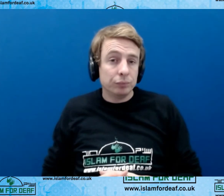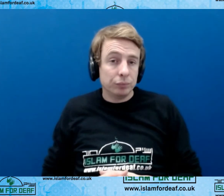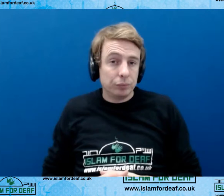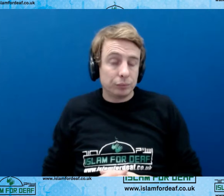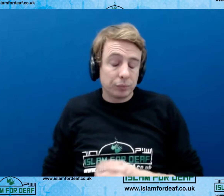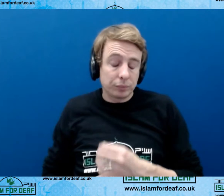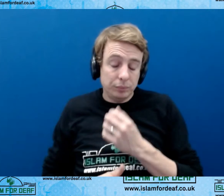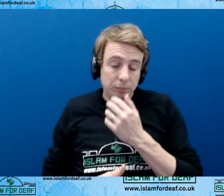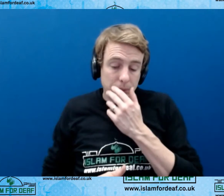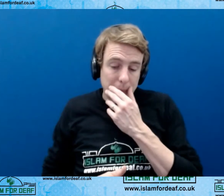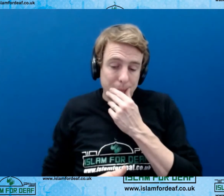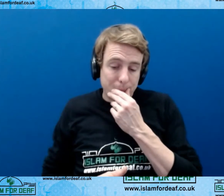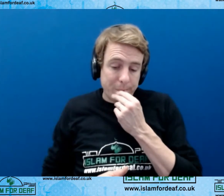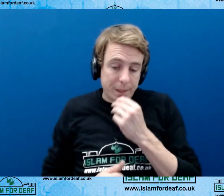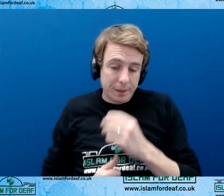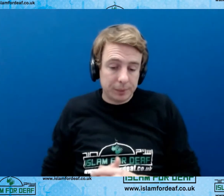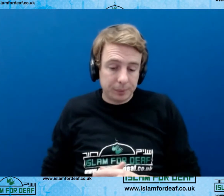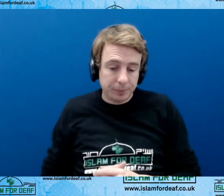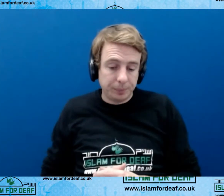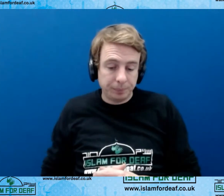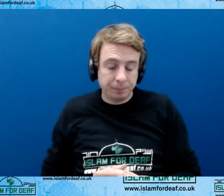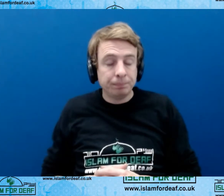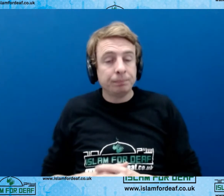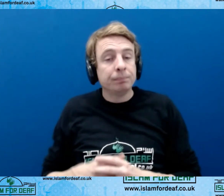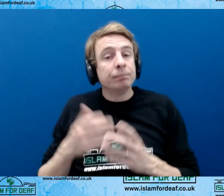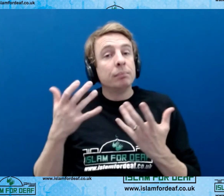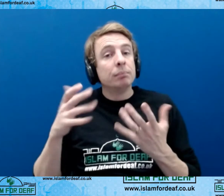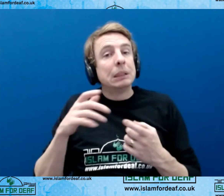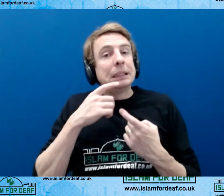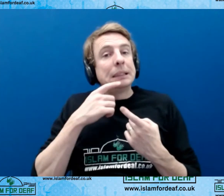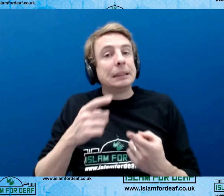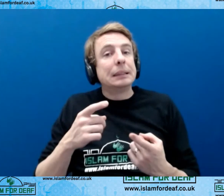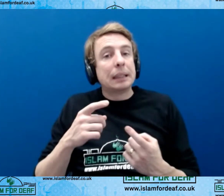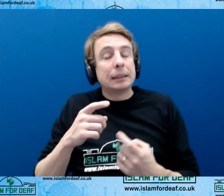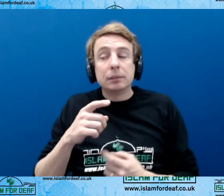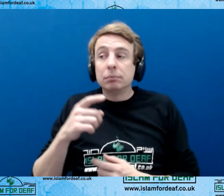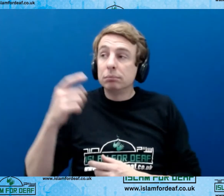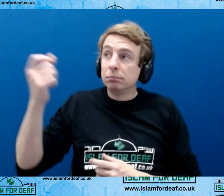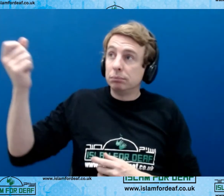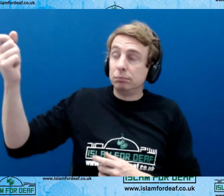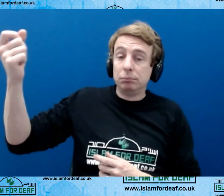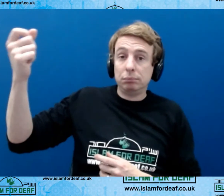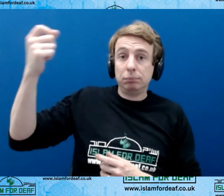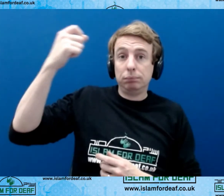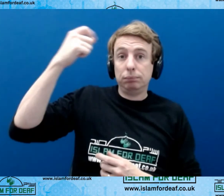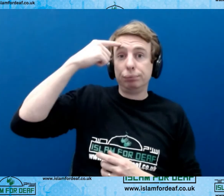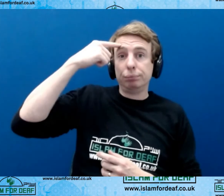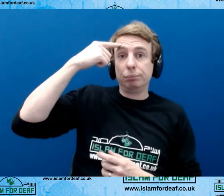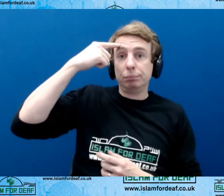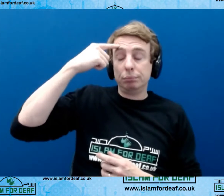enter through the head of an individual and through the front, and it would exit the back.